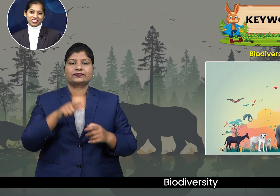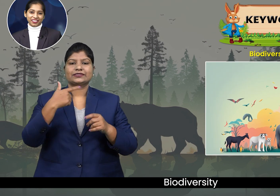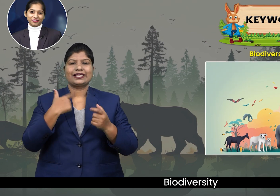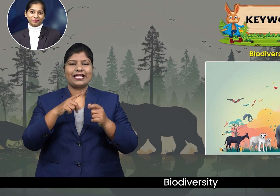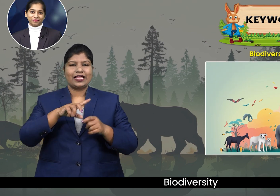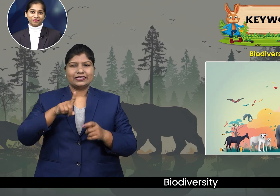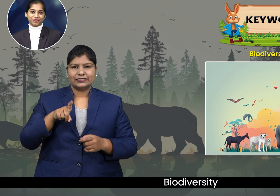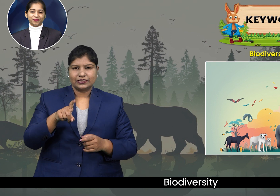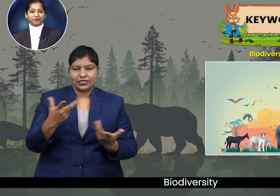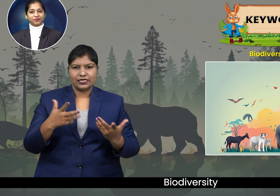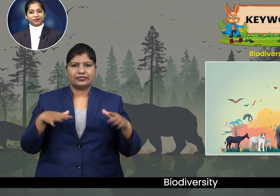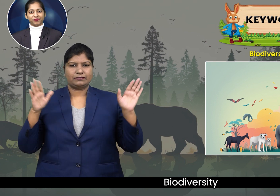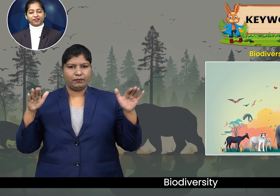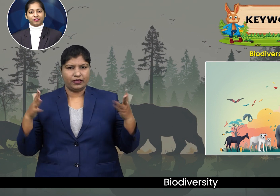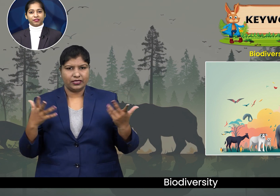biodiversity,